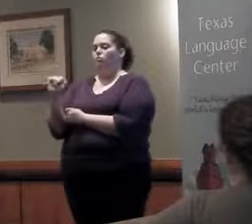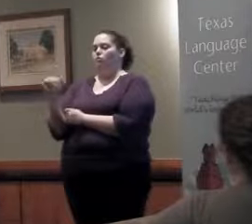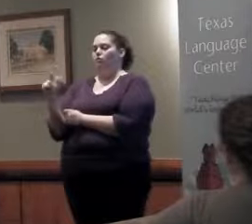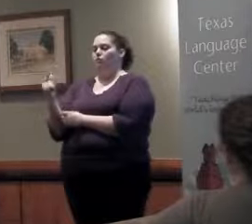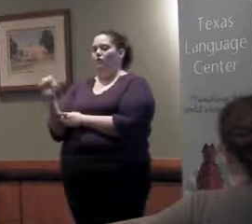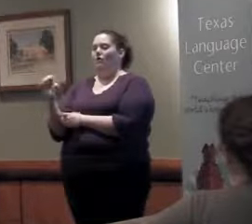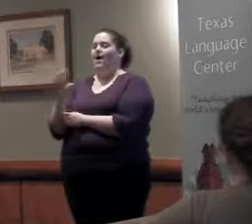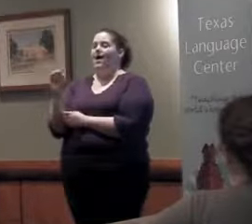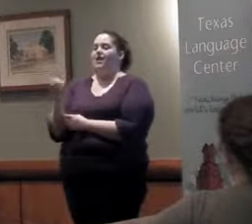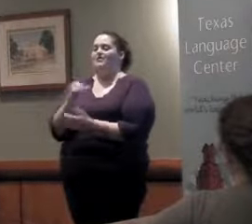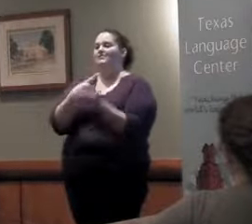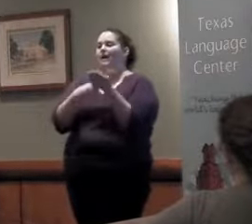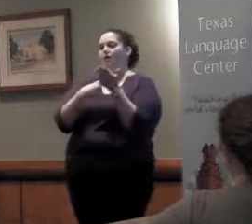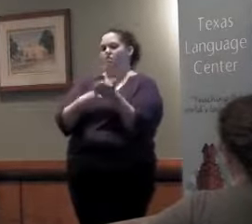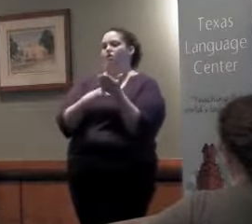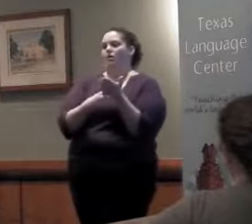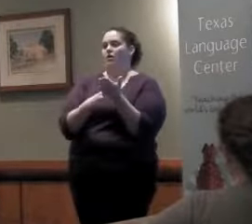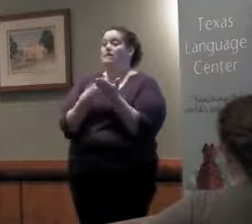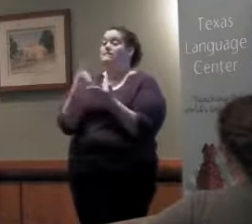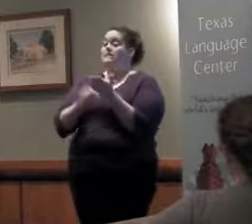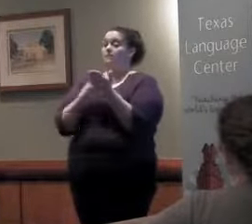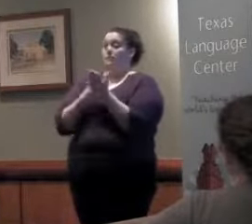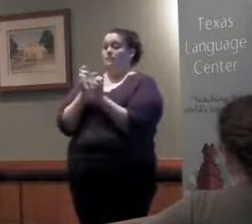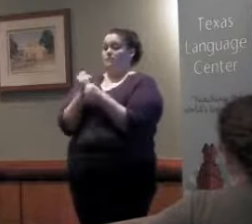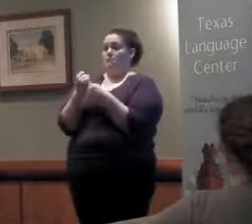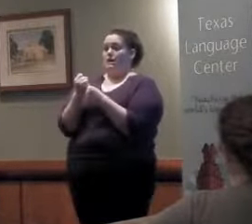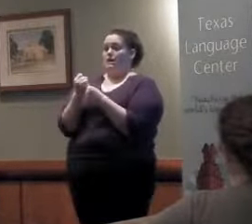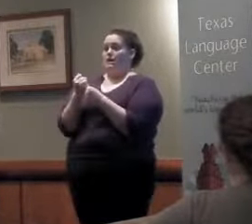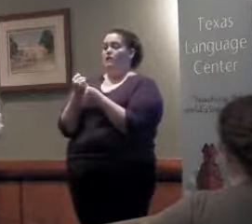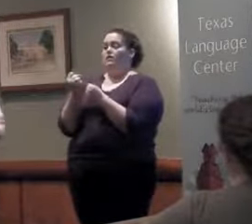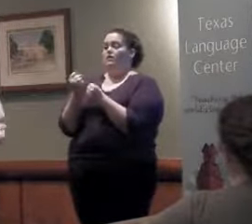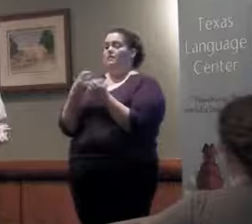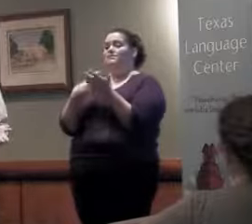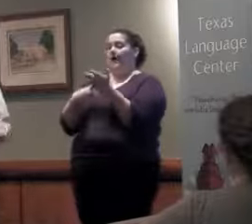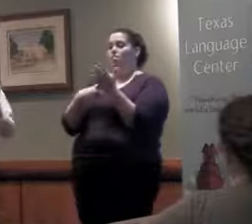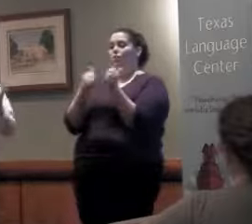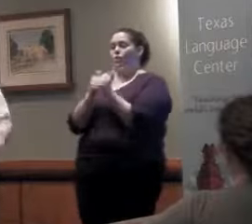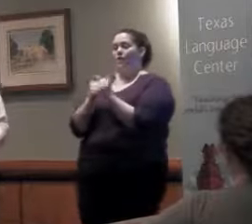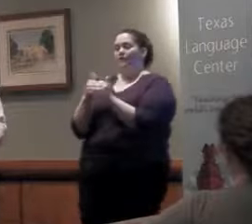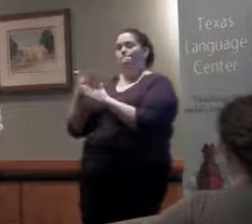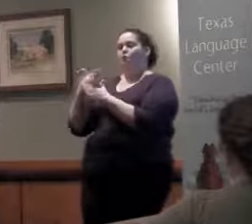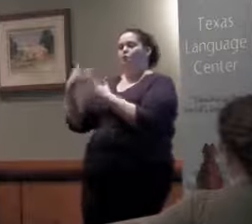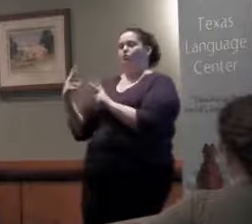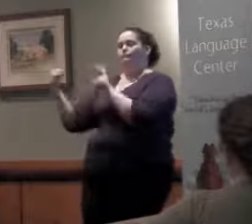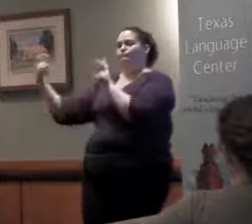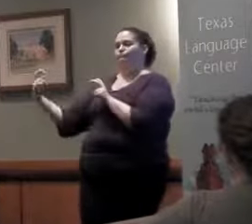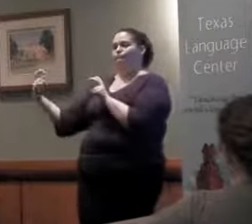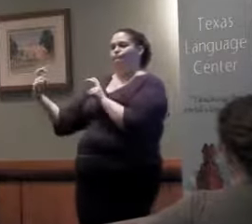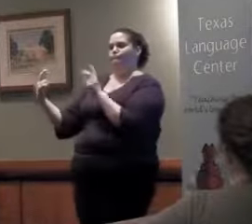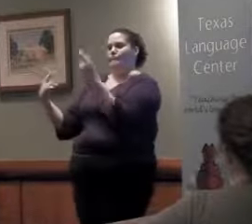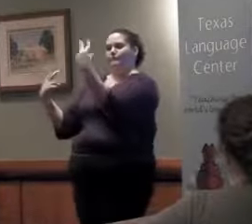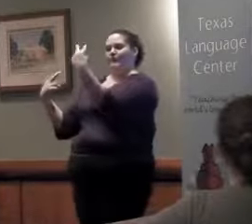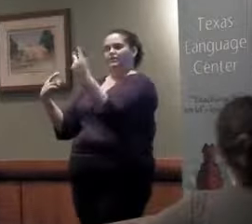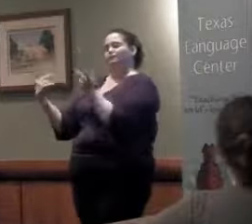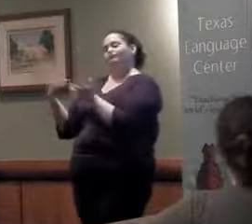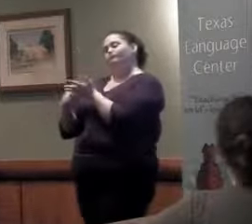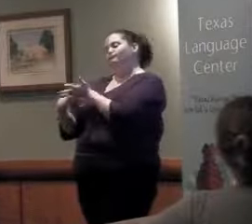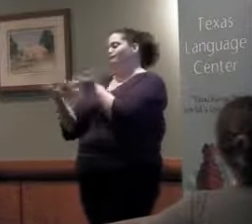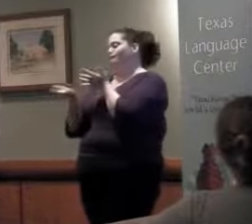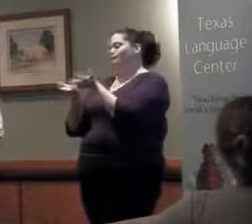And dialogues are sometimes produced with a partner, so it's not always the case that a dialogue is produced just by a single person, but sometimes with a partner as